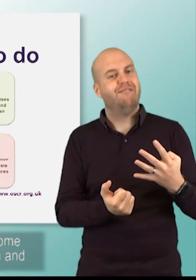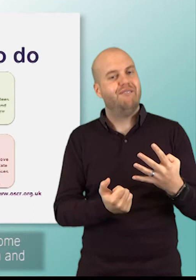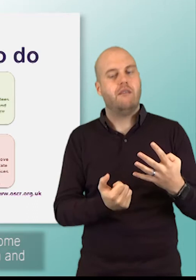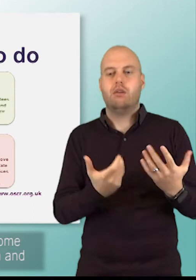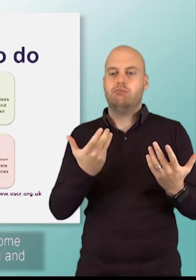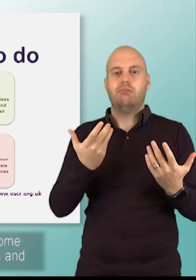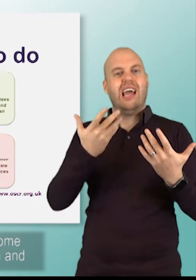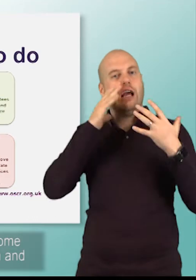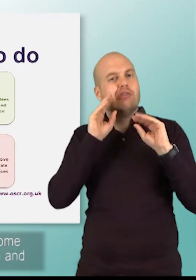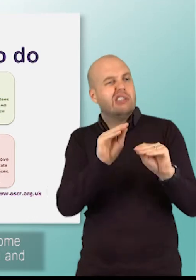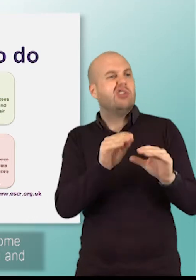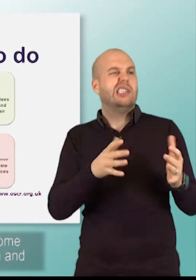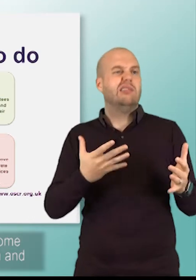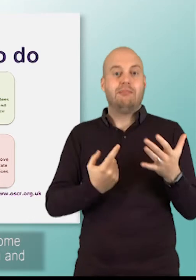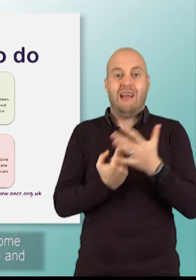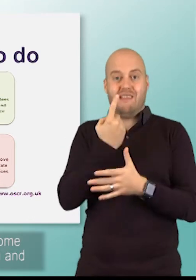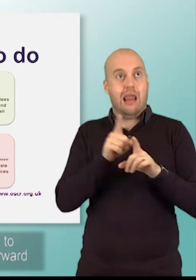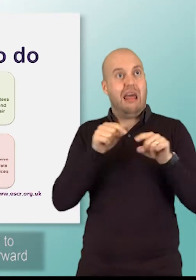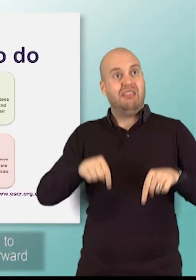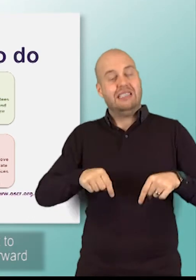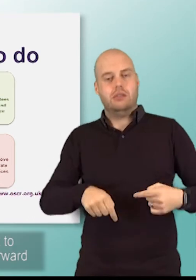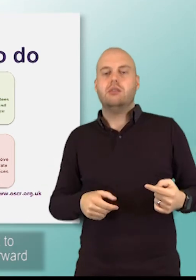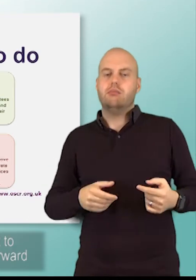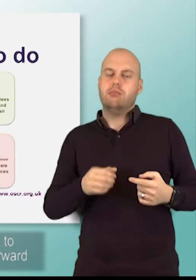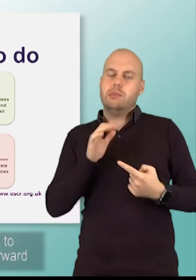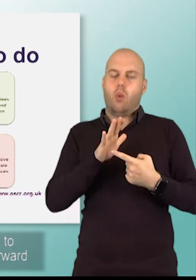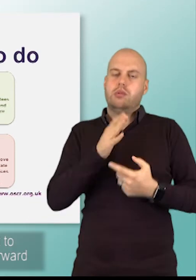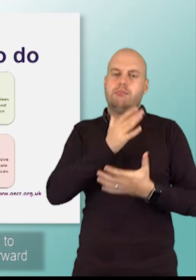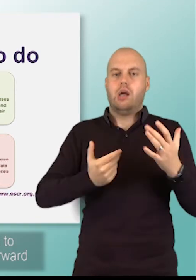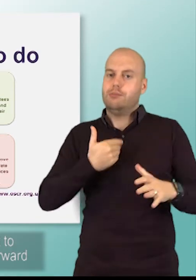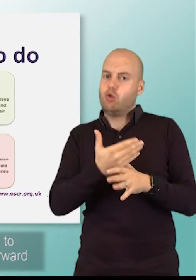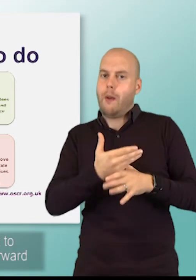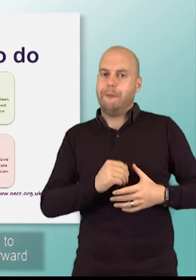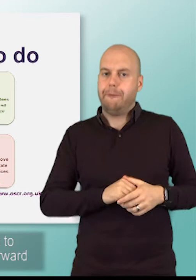to do. So education and events like this is a key part of our job.